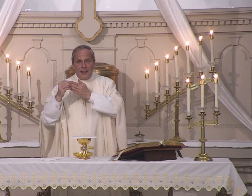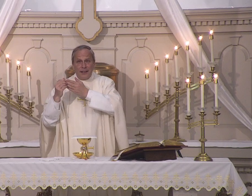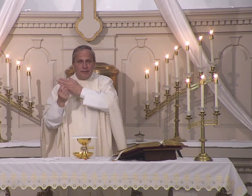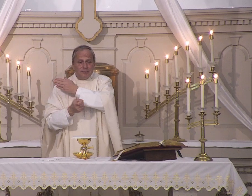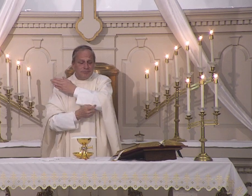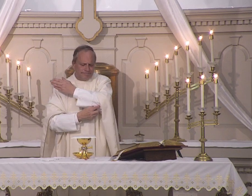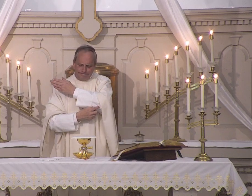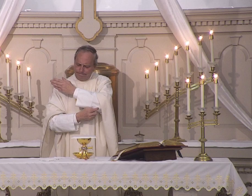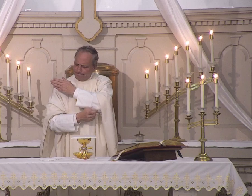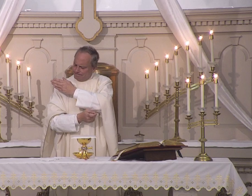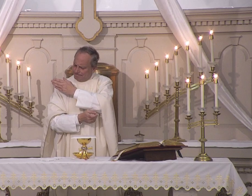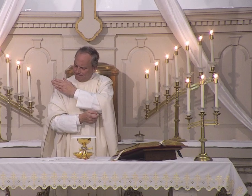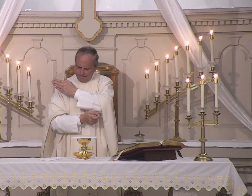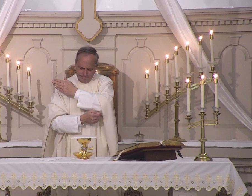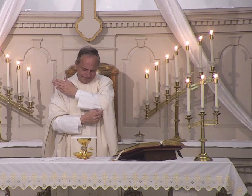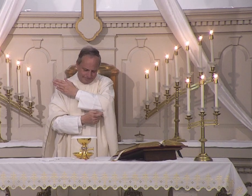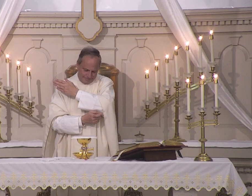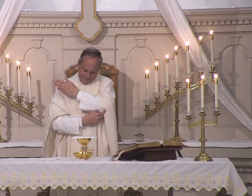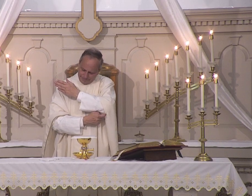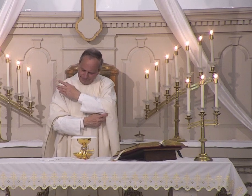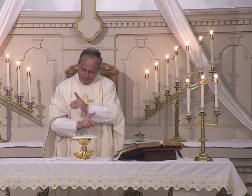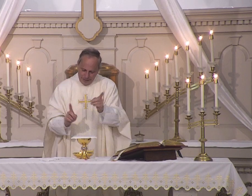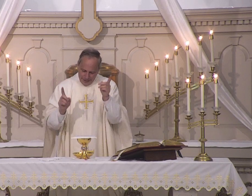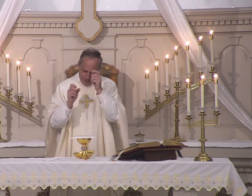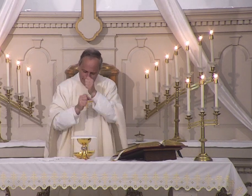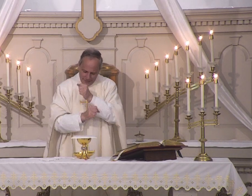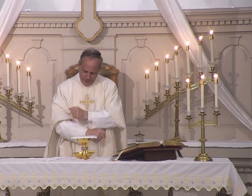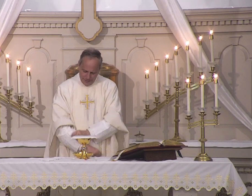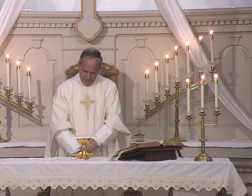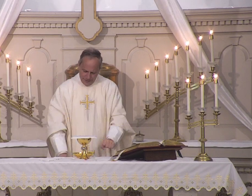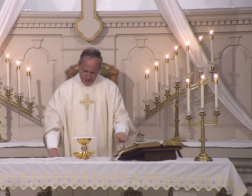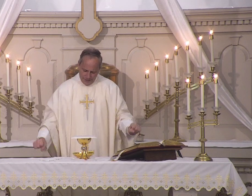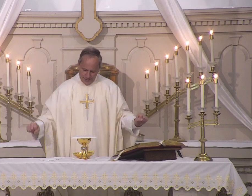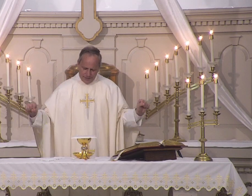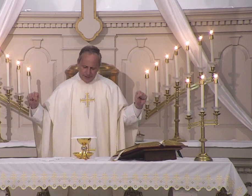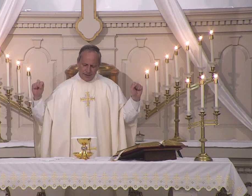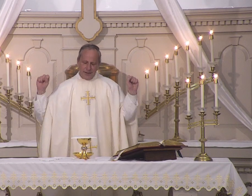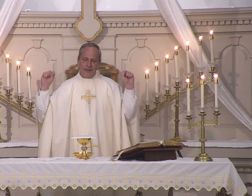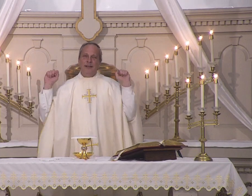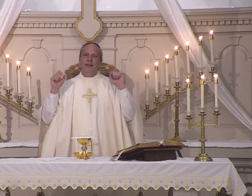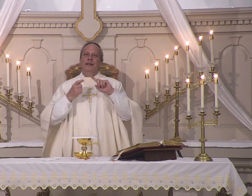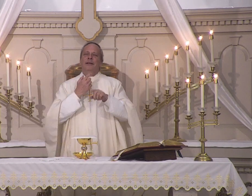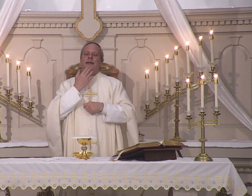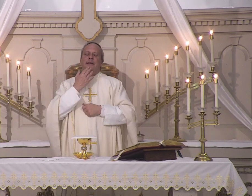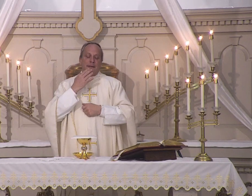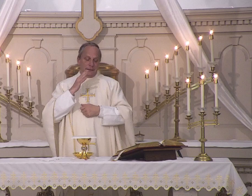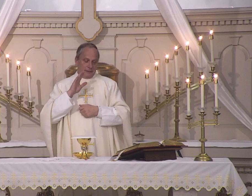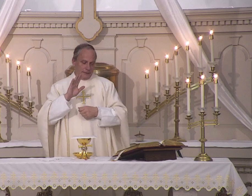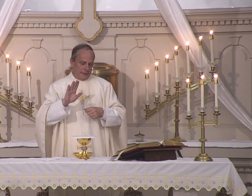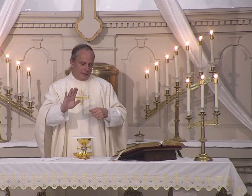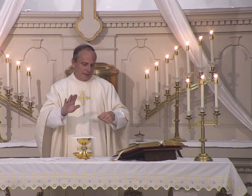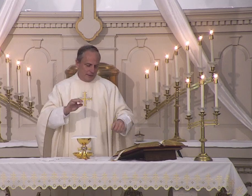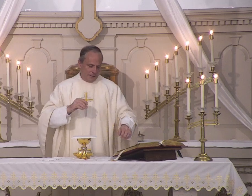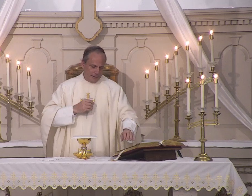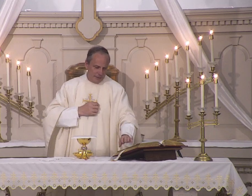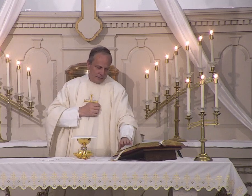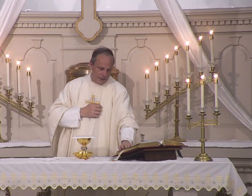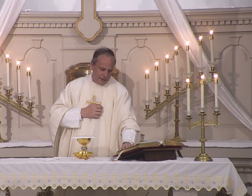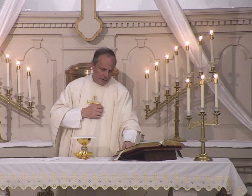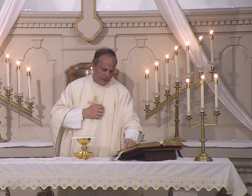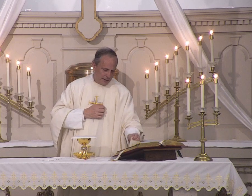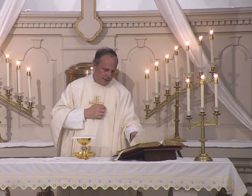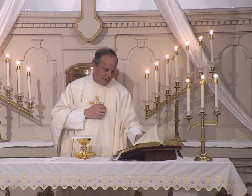us. And lead us not into temptation, but deliver us